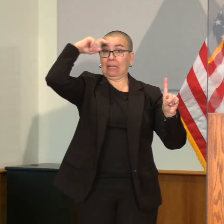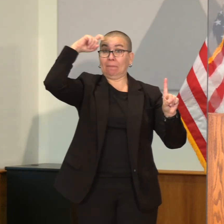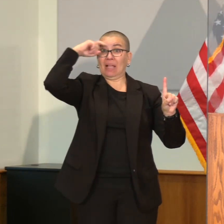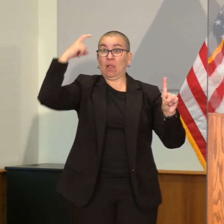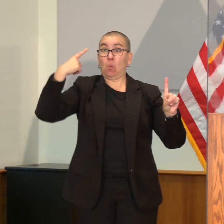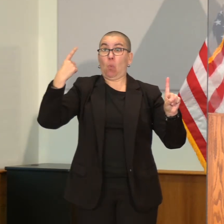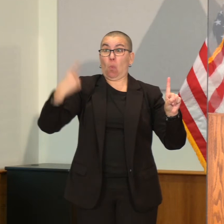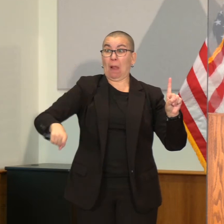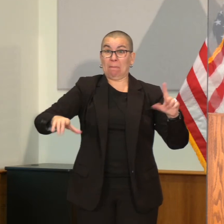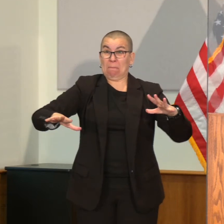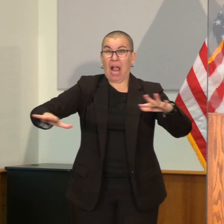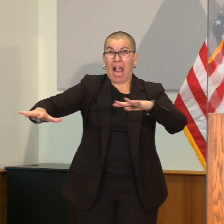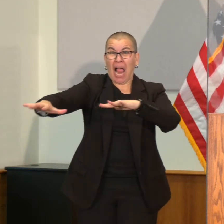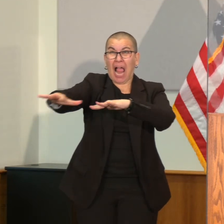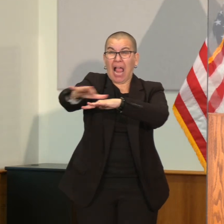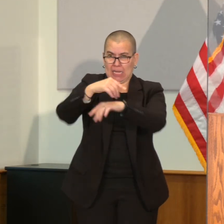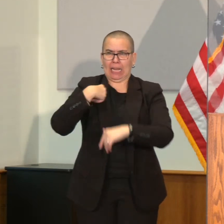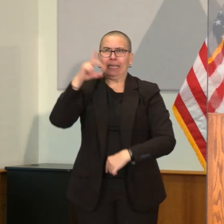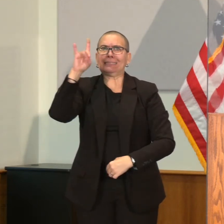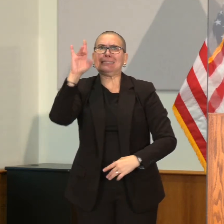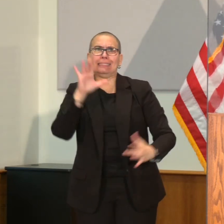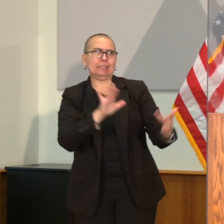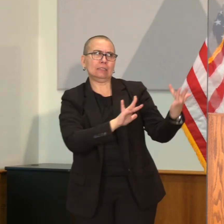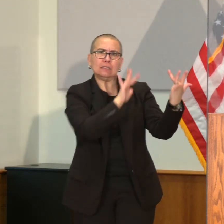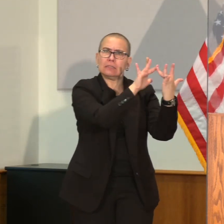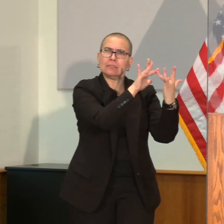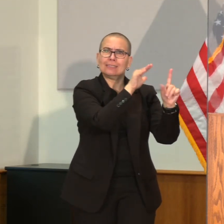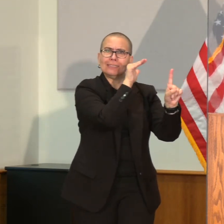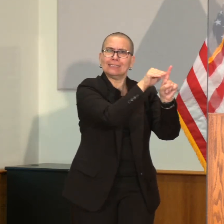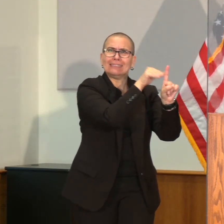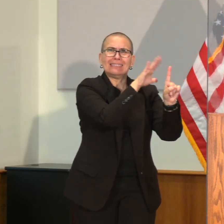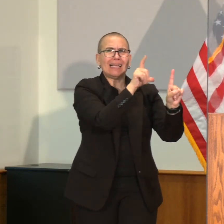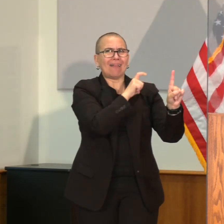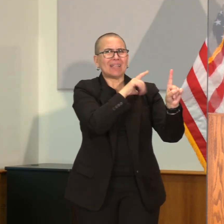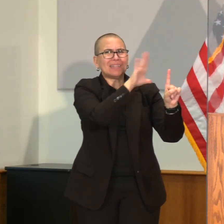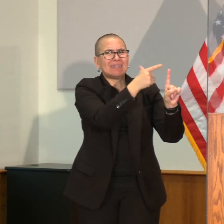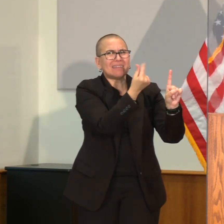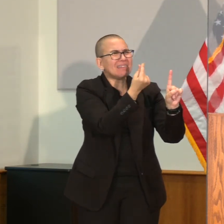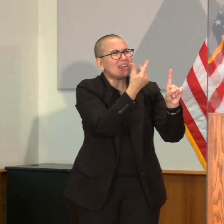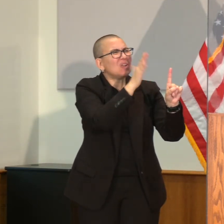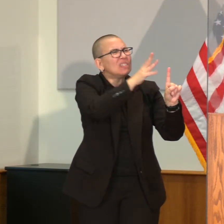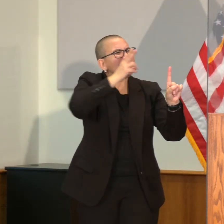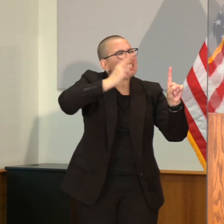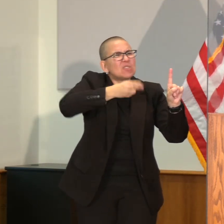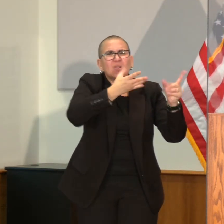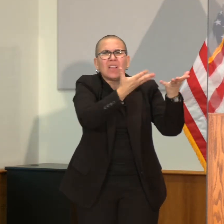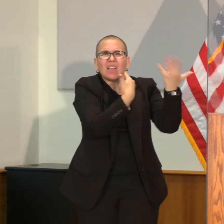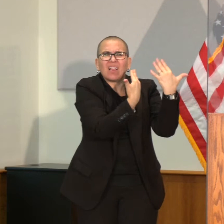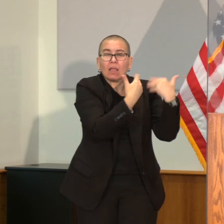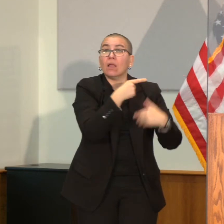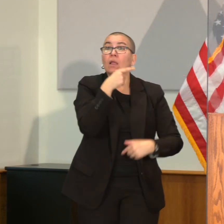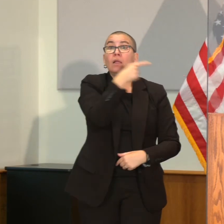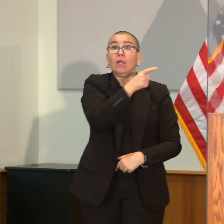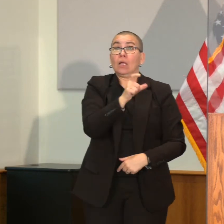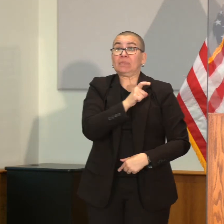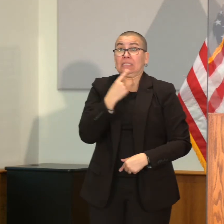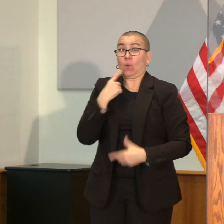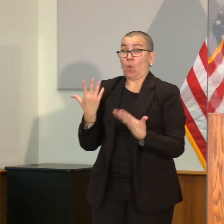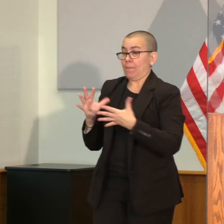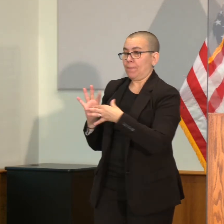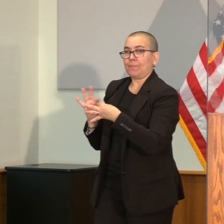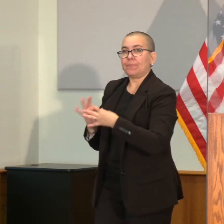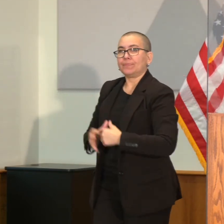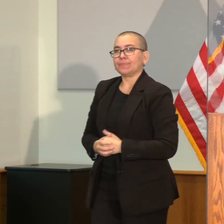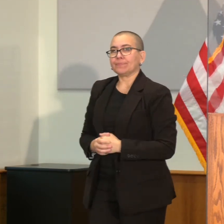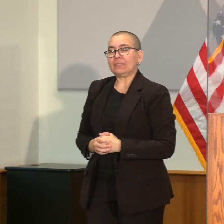asked him, I said, Dave, what do we do? What do we need to do? And the first thing out of his mouth was a very touchy subject